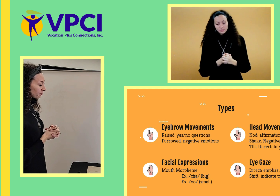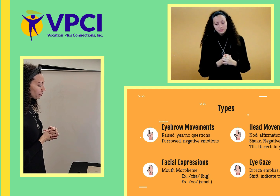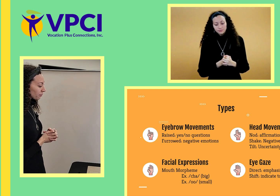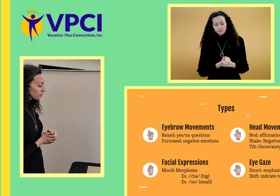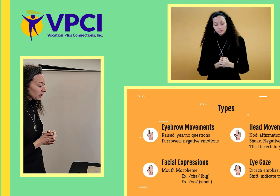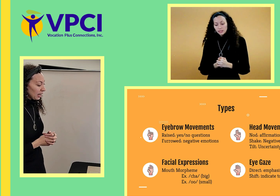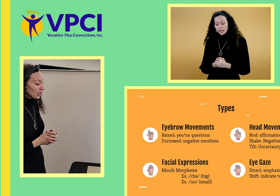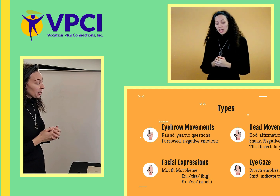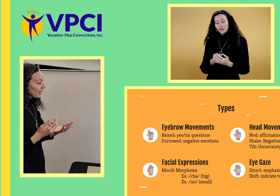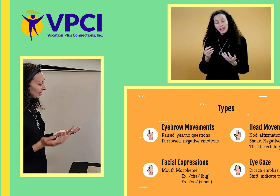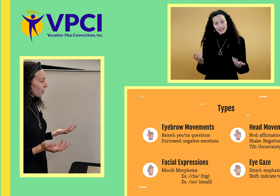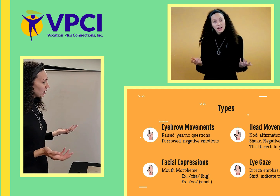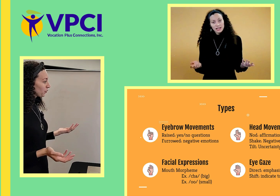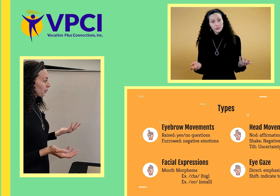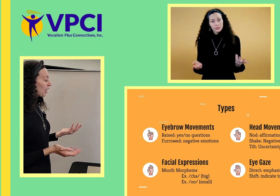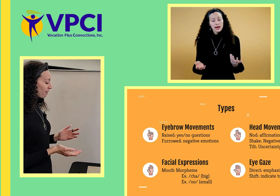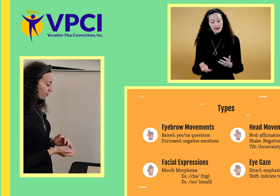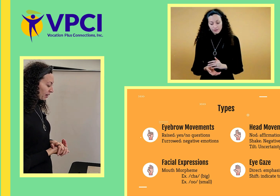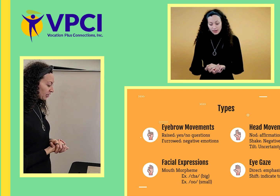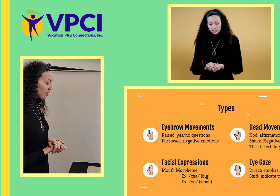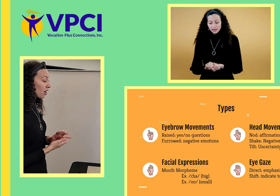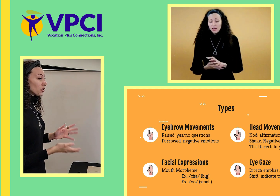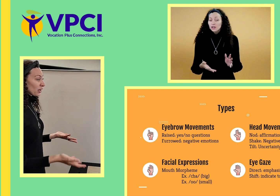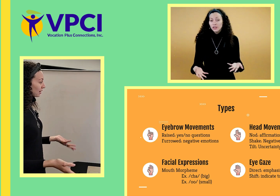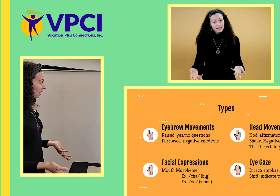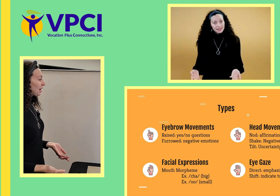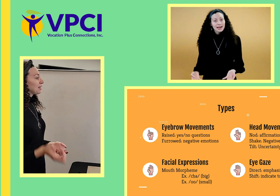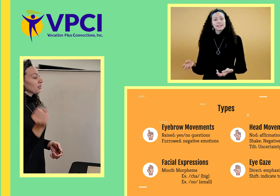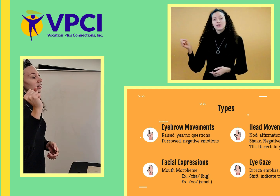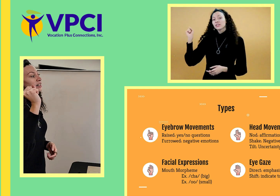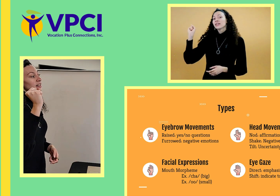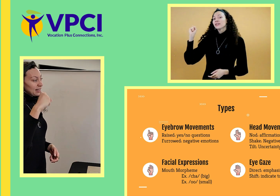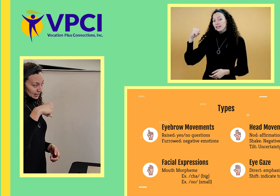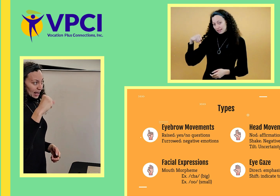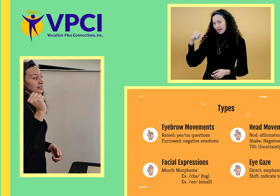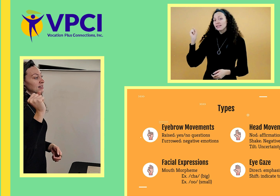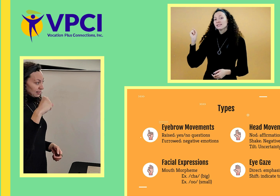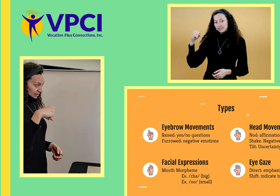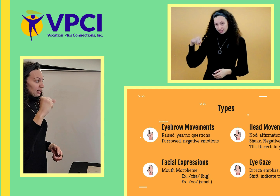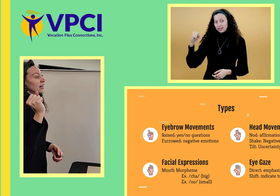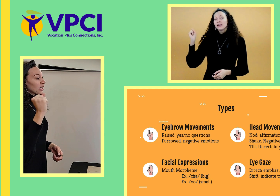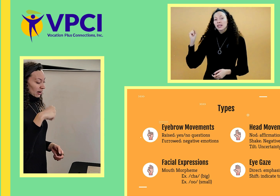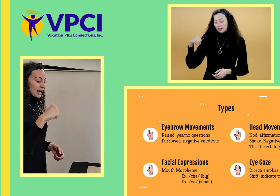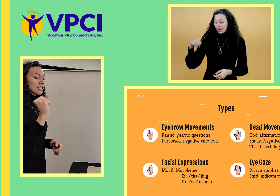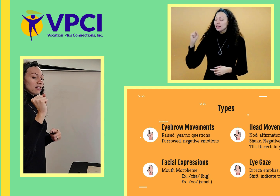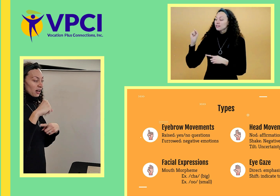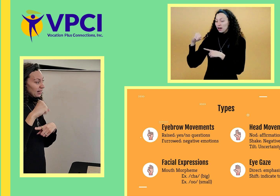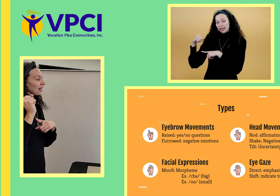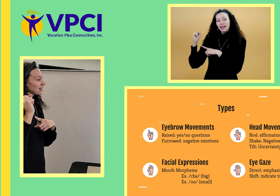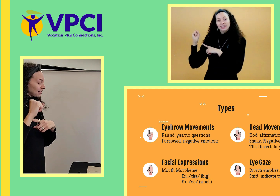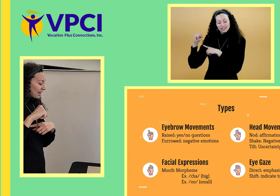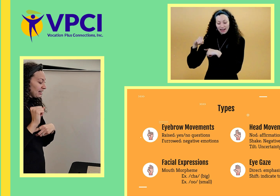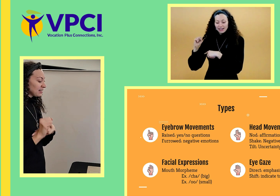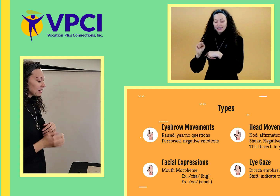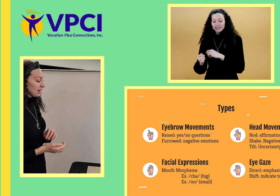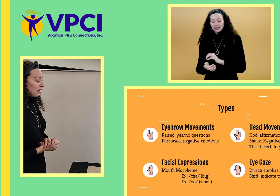questions. Your head nods will be affirmation. So like the sign I did earlier, yes. Your head is nodding